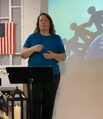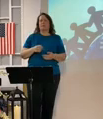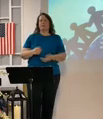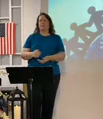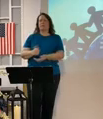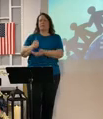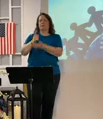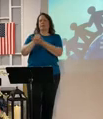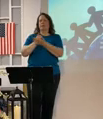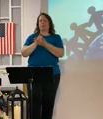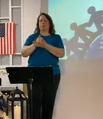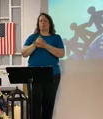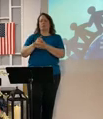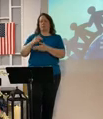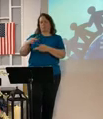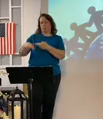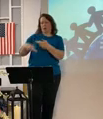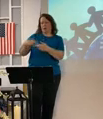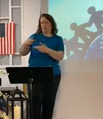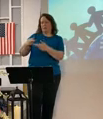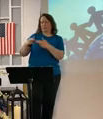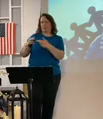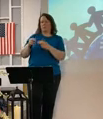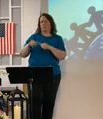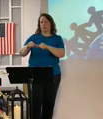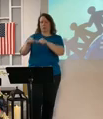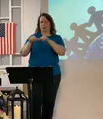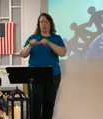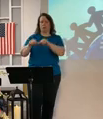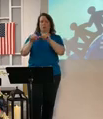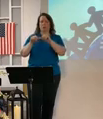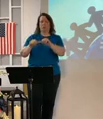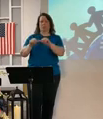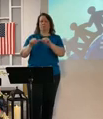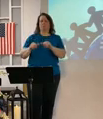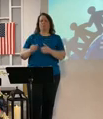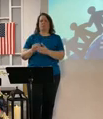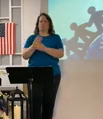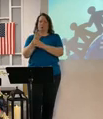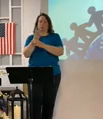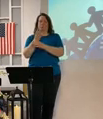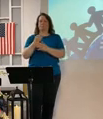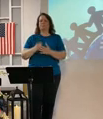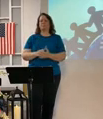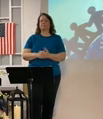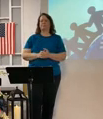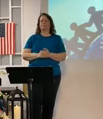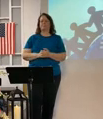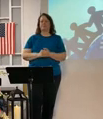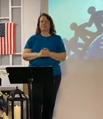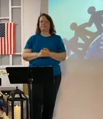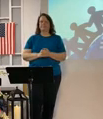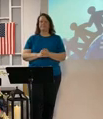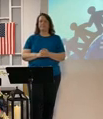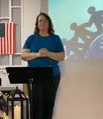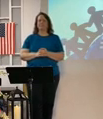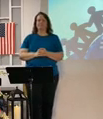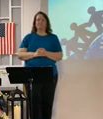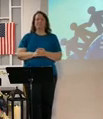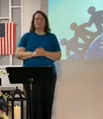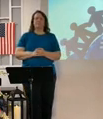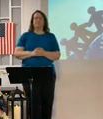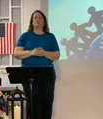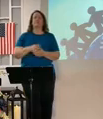the relationships created would last into the next year as discipleship and growth takes place. And so with that, I am